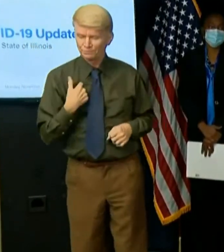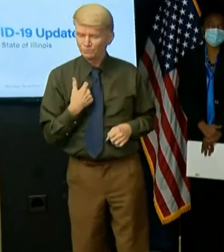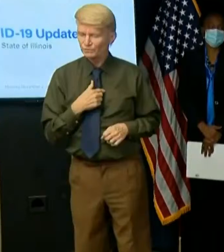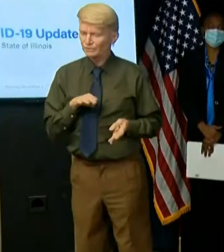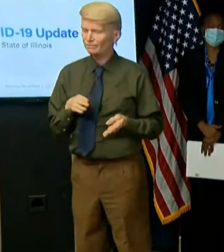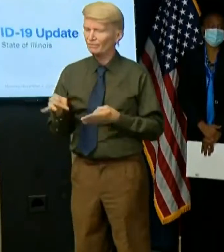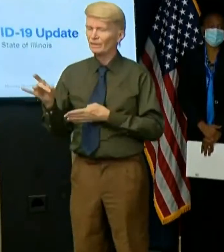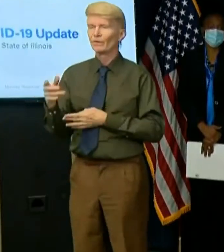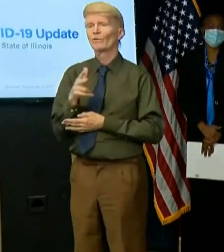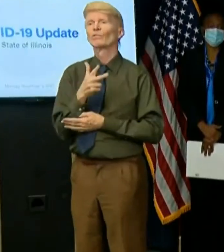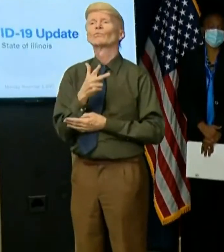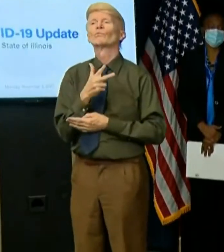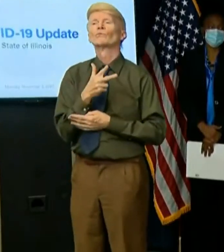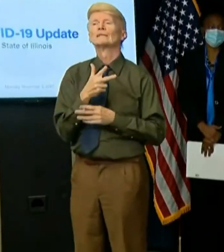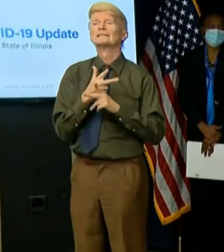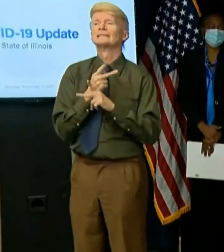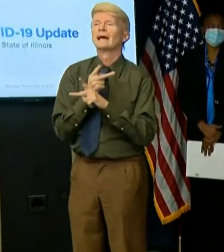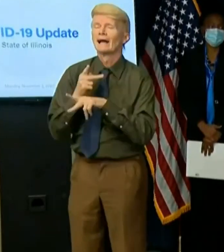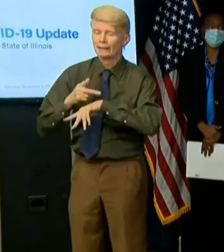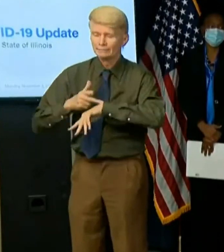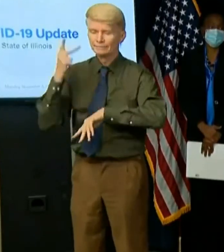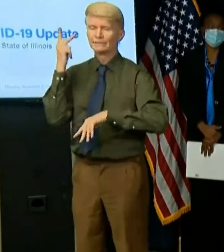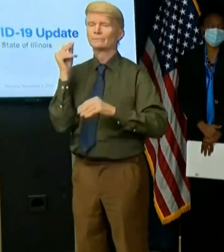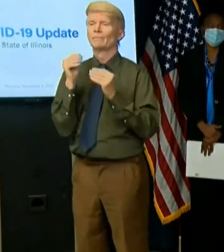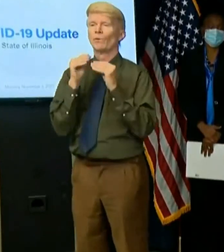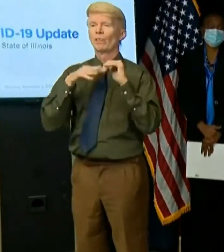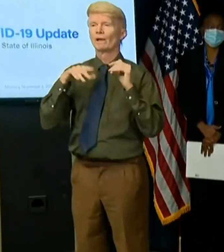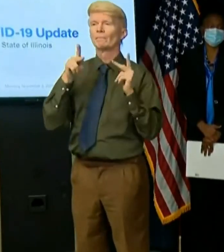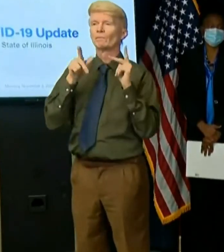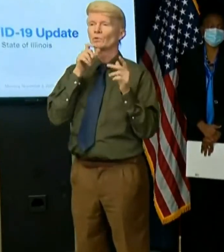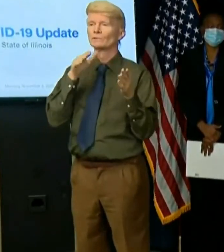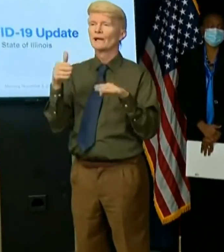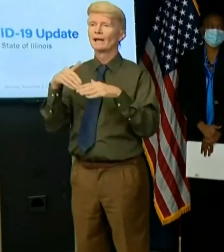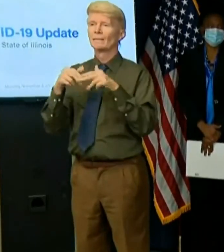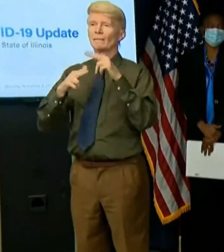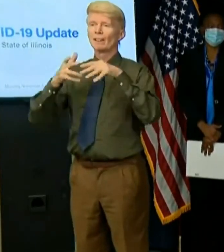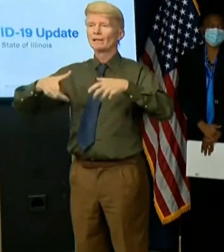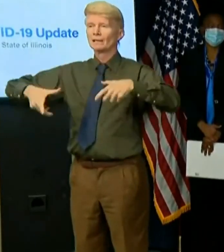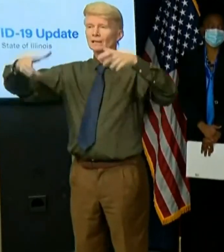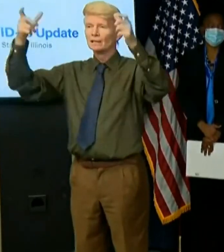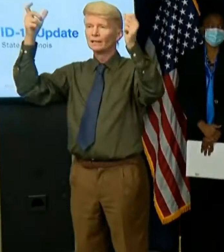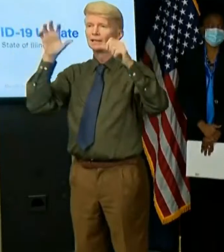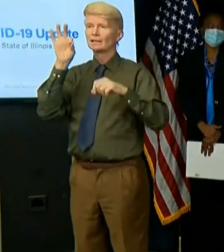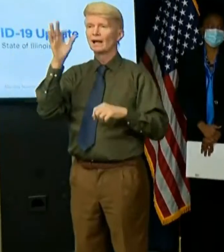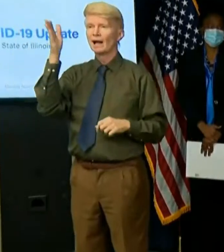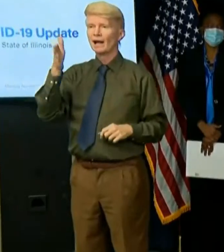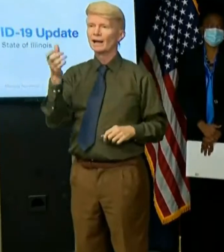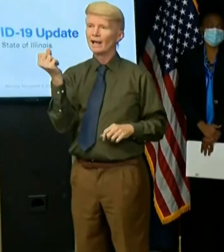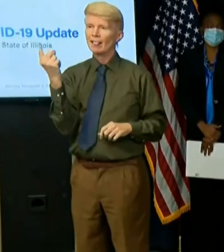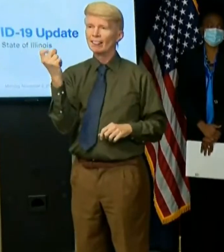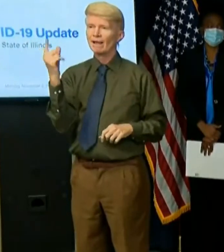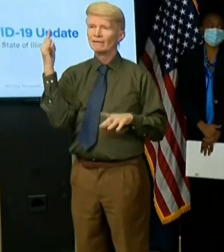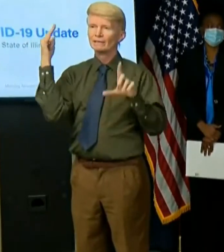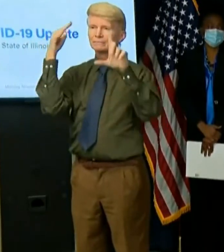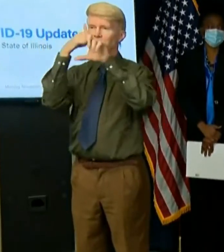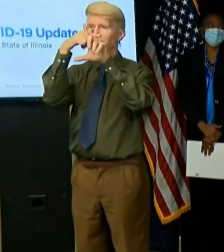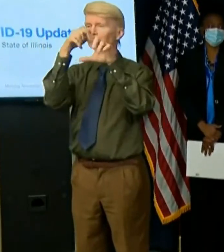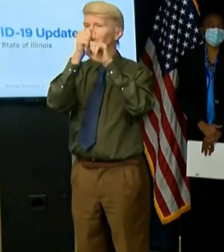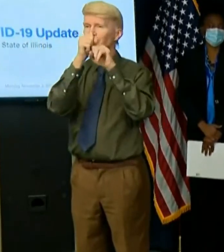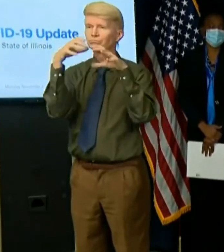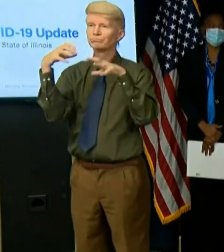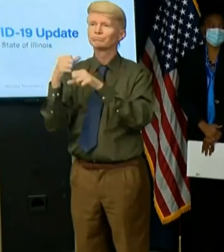than 3 9/11s in 9 months. More than 3 9/11s. More